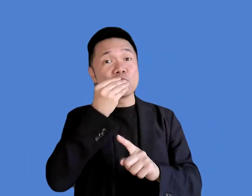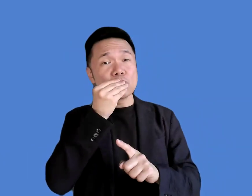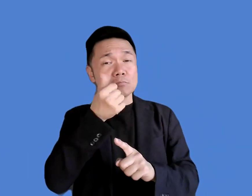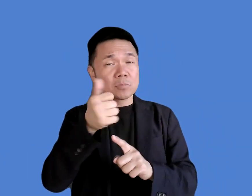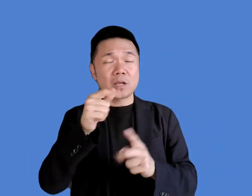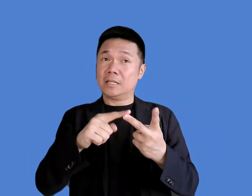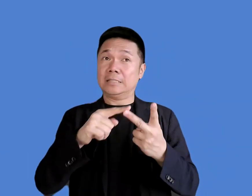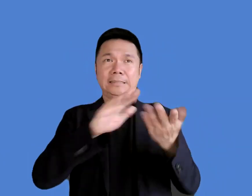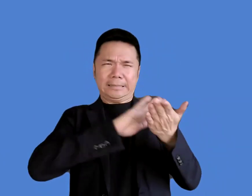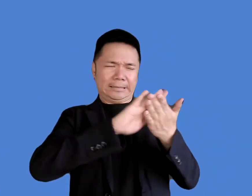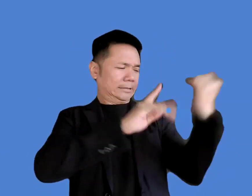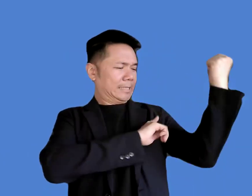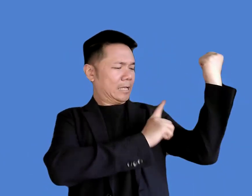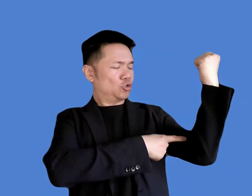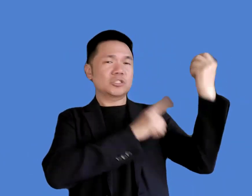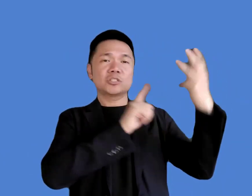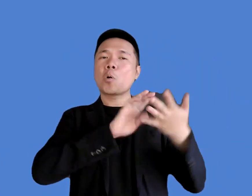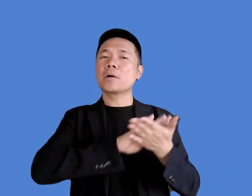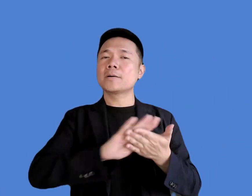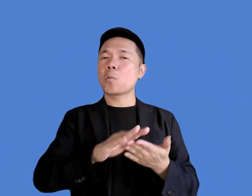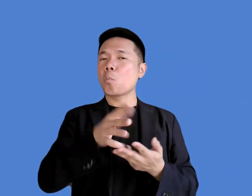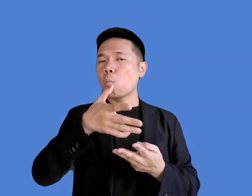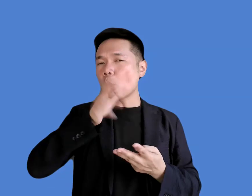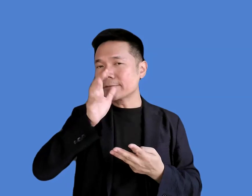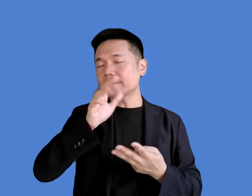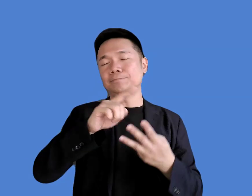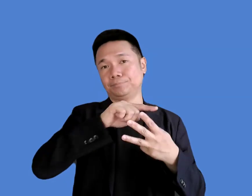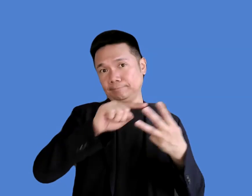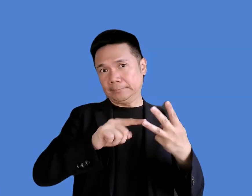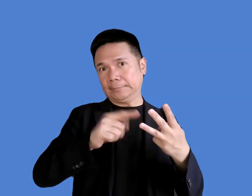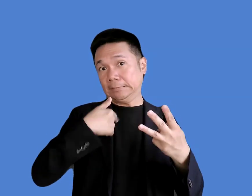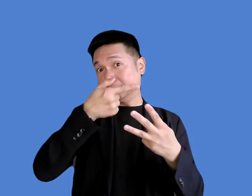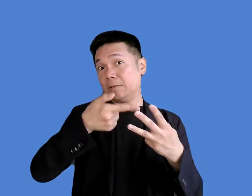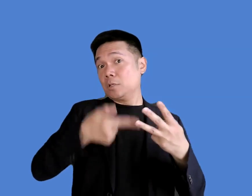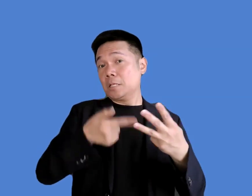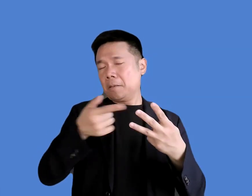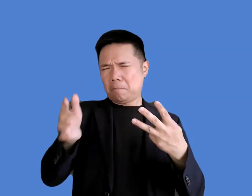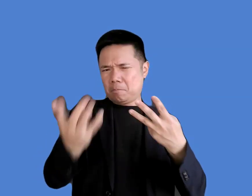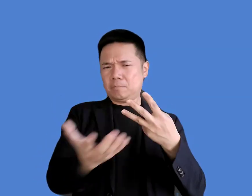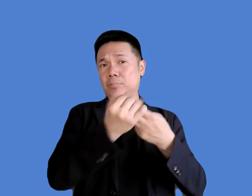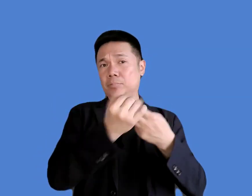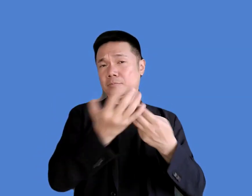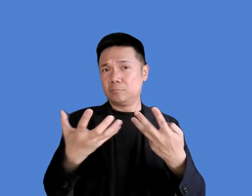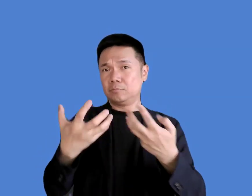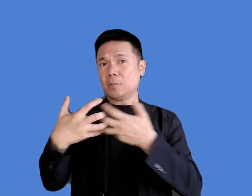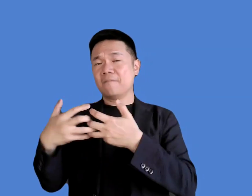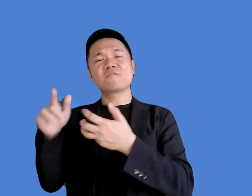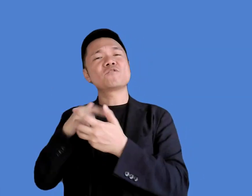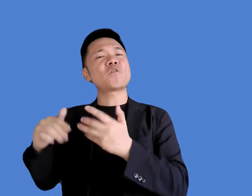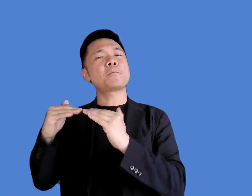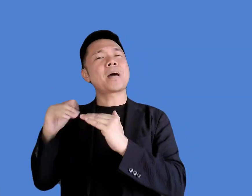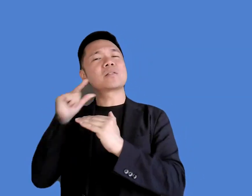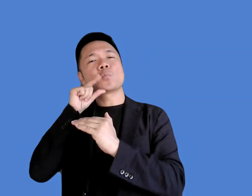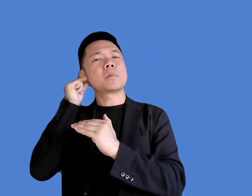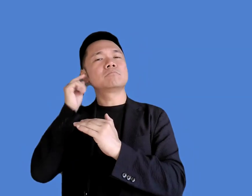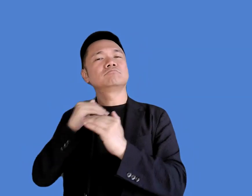clean energy access or clean water access to also driving gender equality. And I've also witnessed an increasing